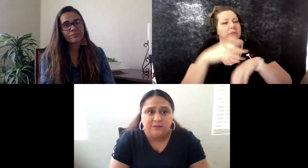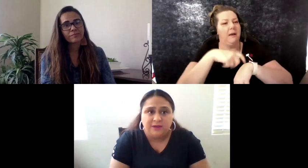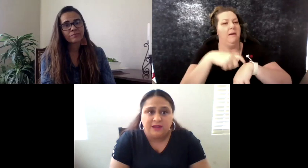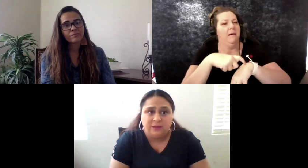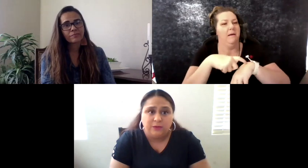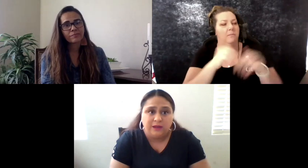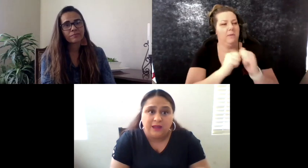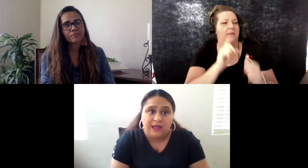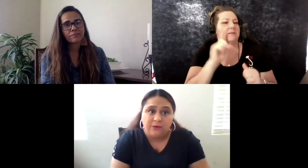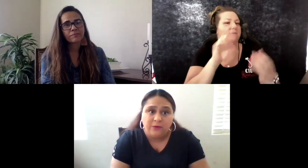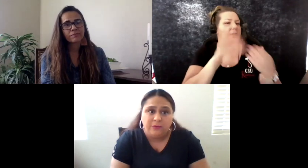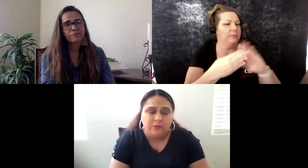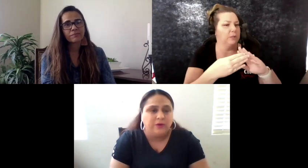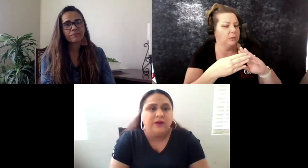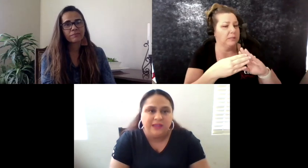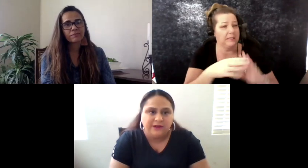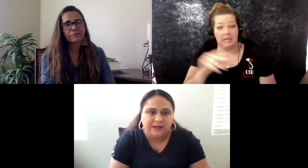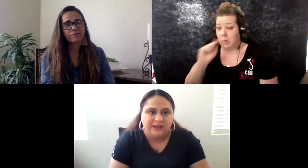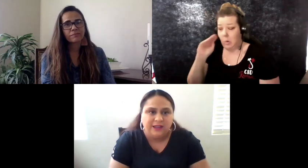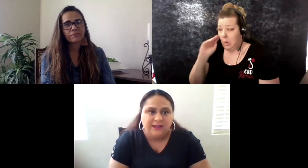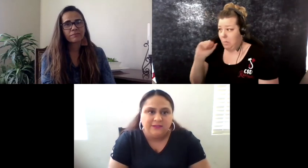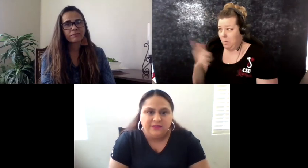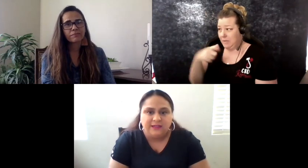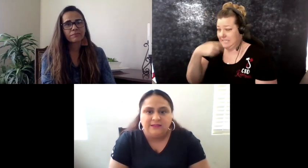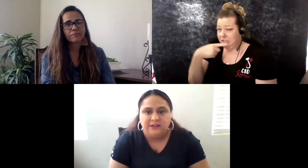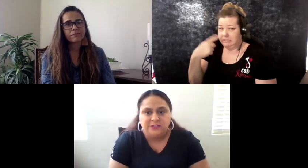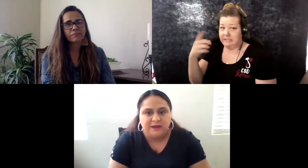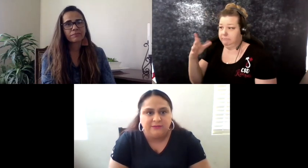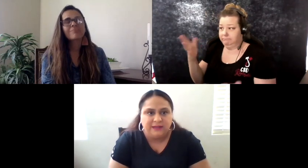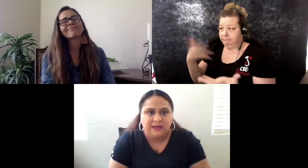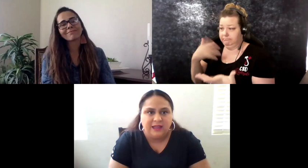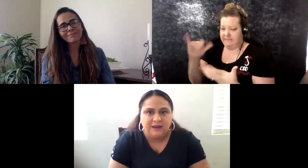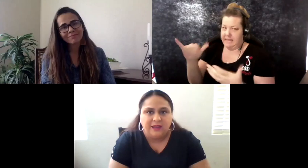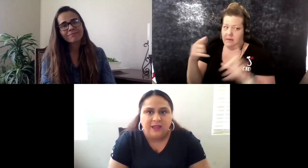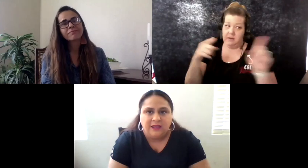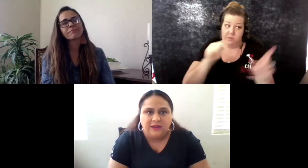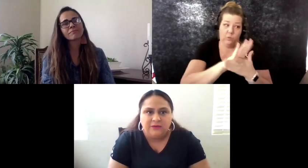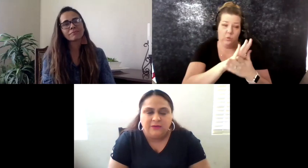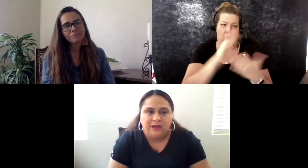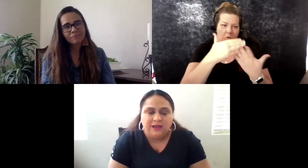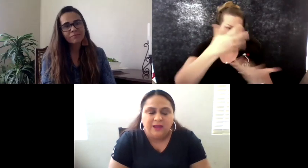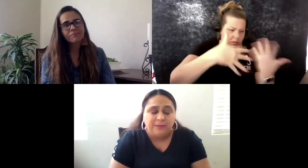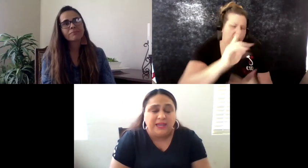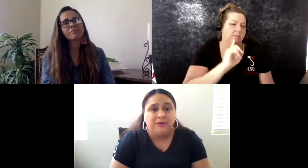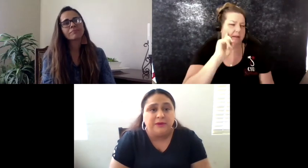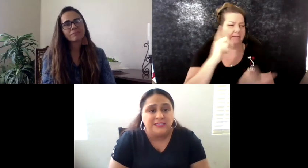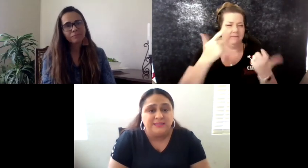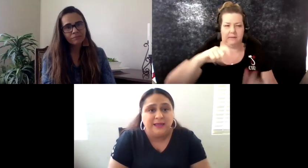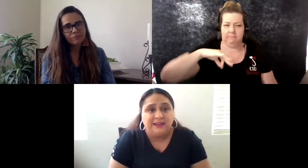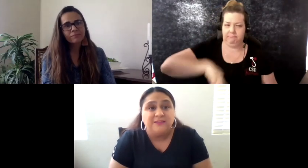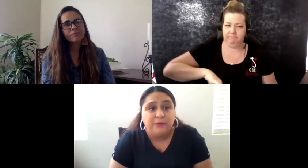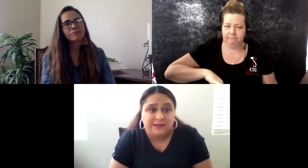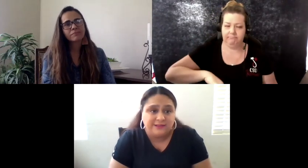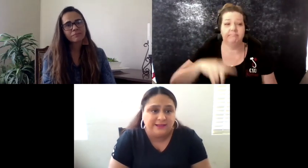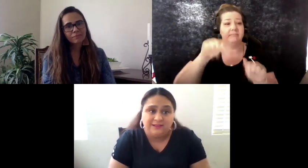deaf community when at home we're all hearing. So that's a huge benefit. And, you know, being able to